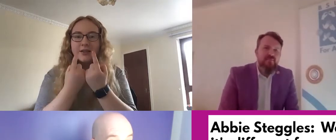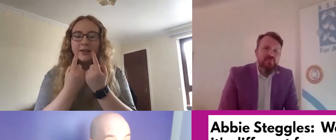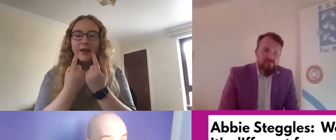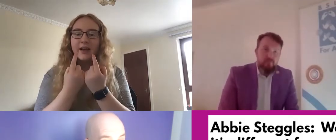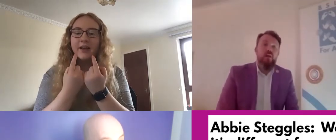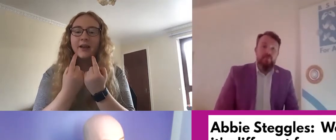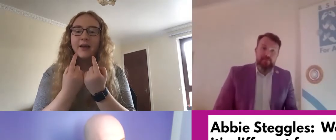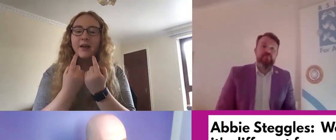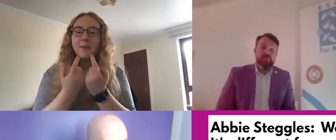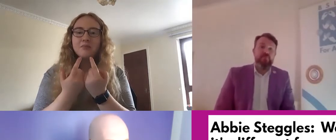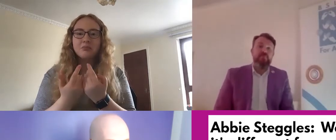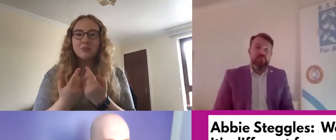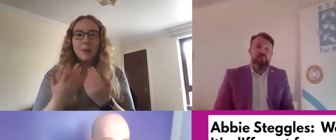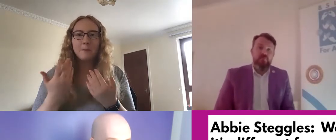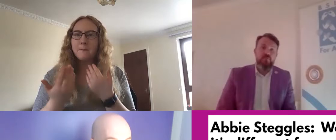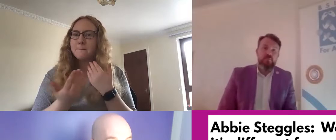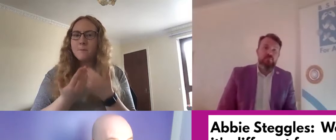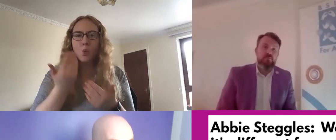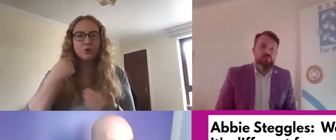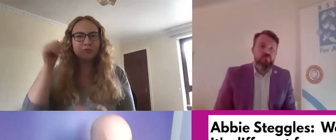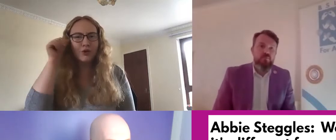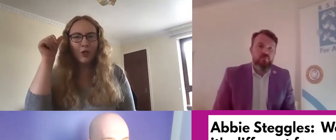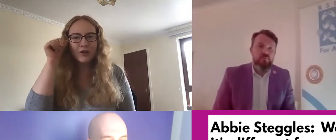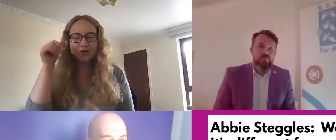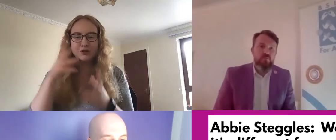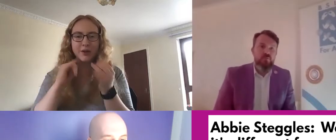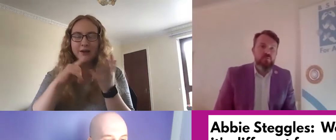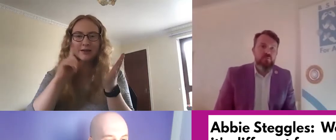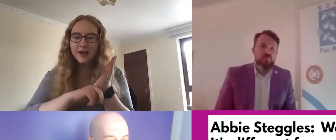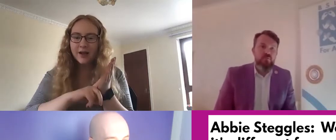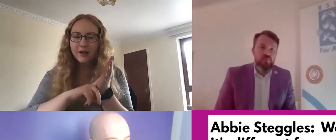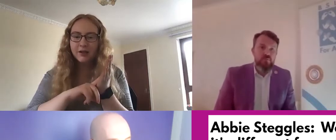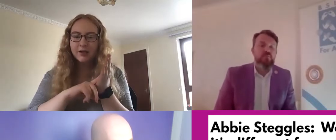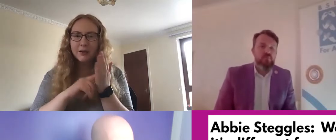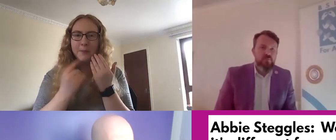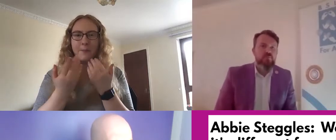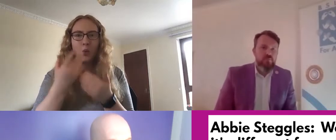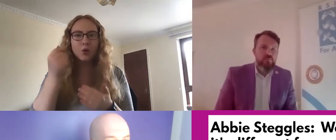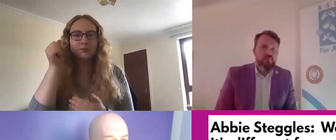Well, it's different for me now. I'm at university, I've got more